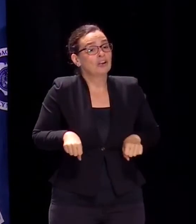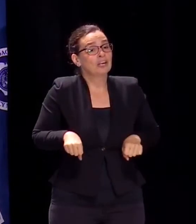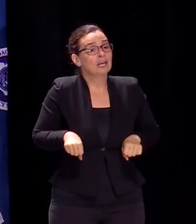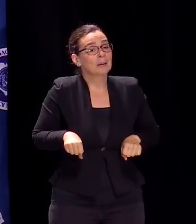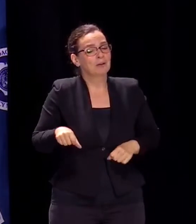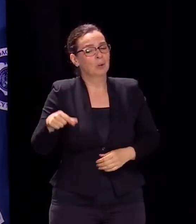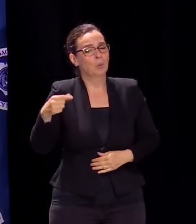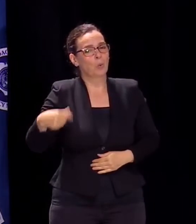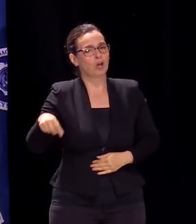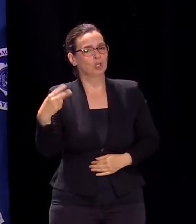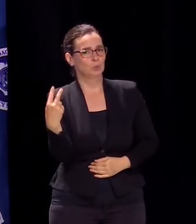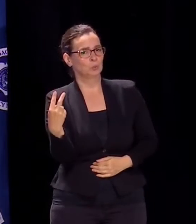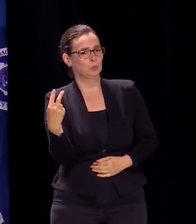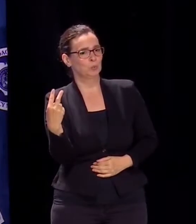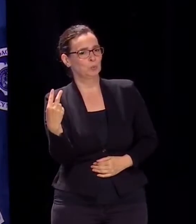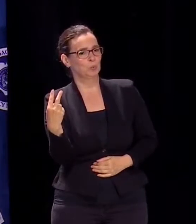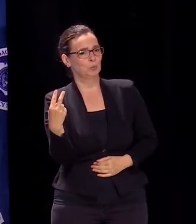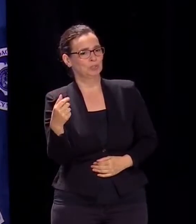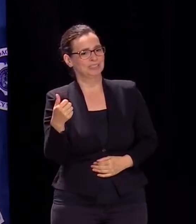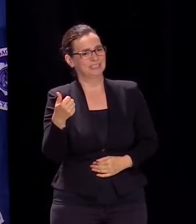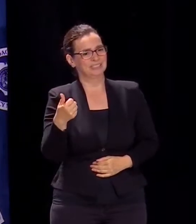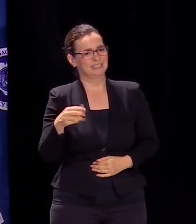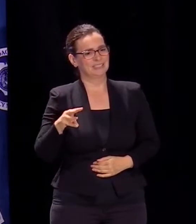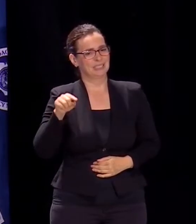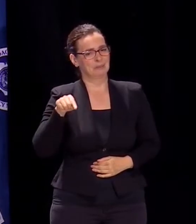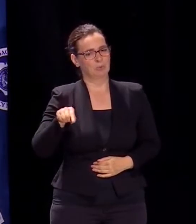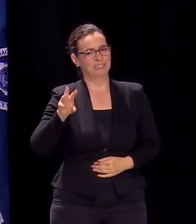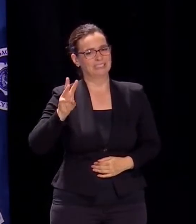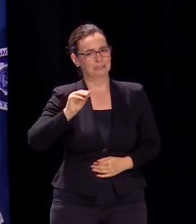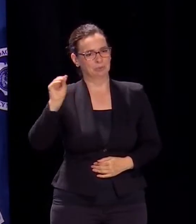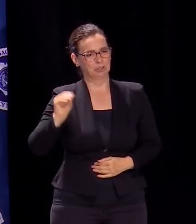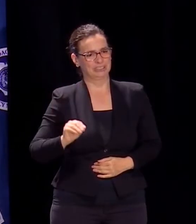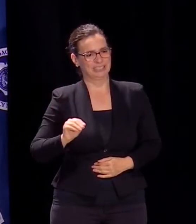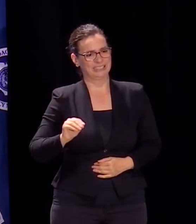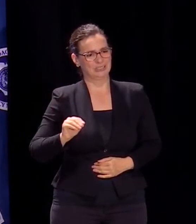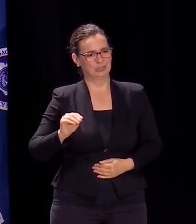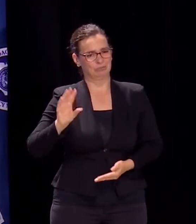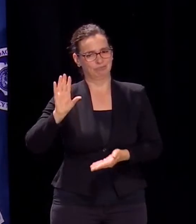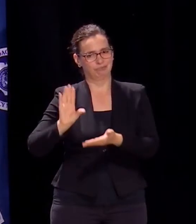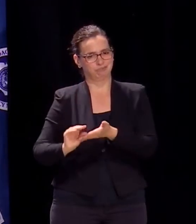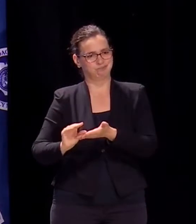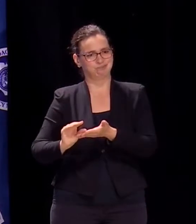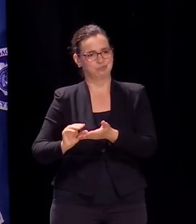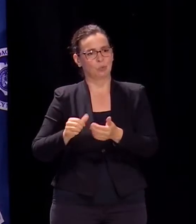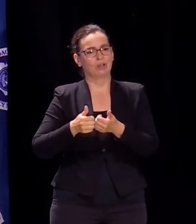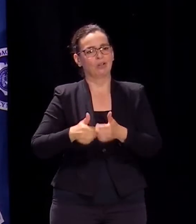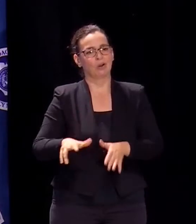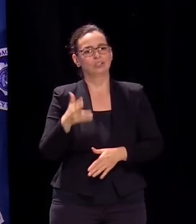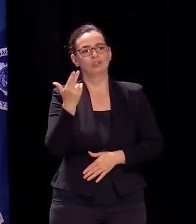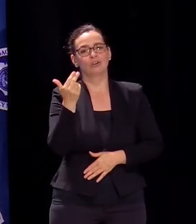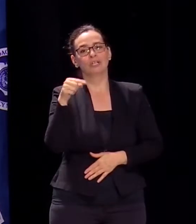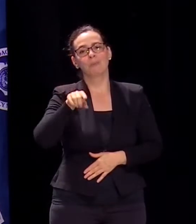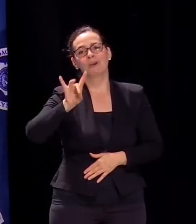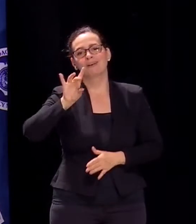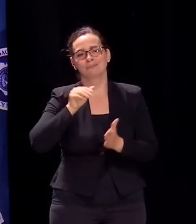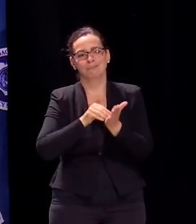currently down 16.6%, or we have lost $13.8 million compared to the same period last